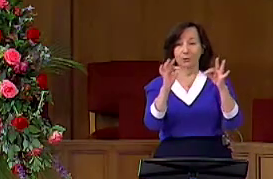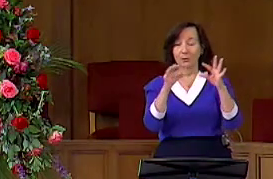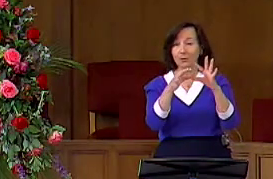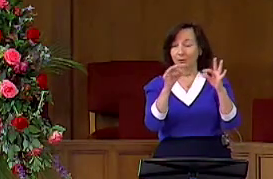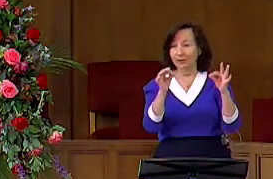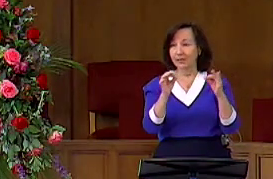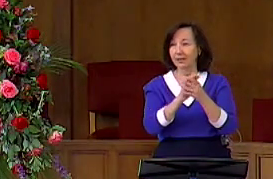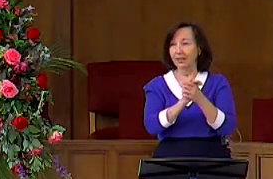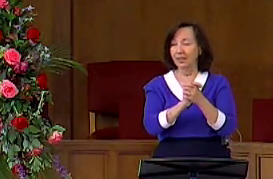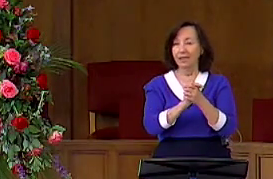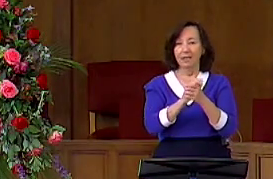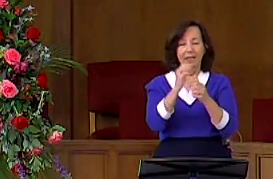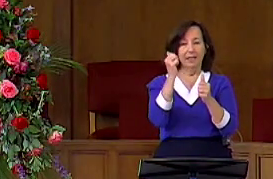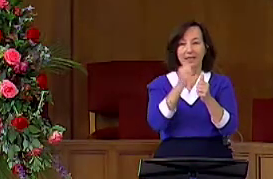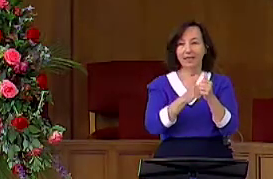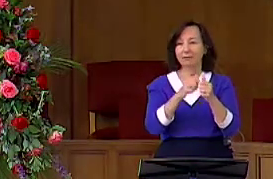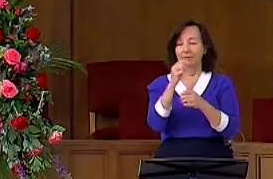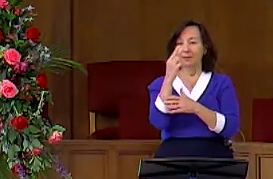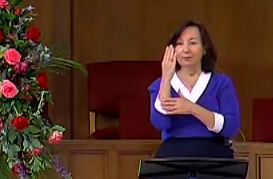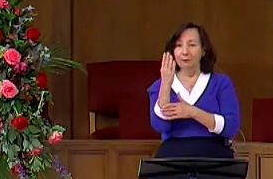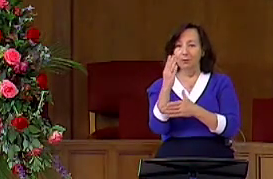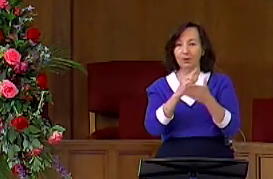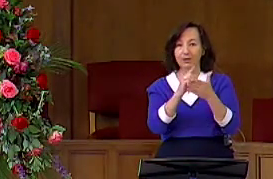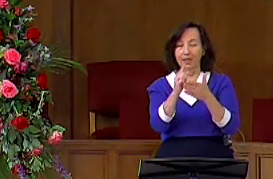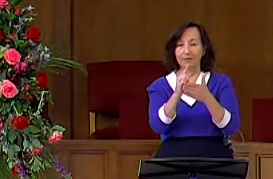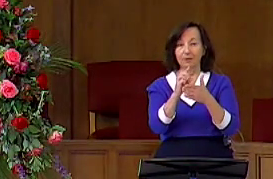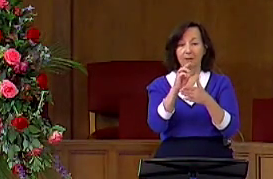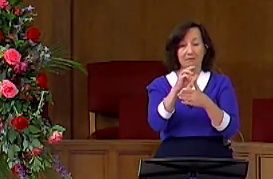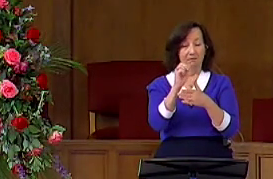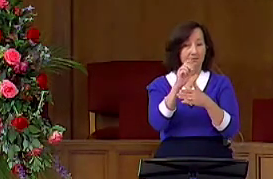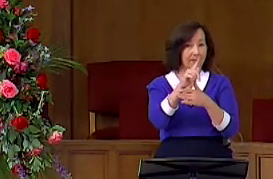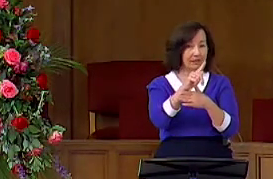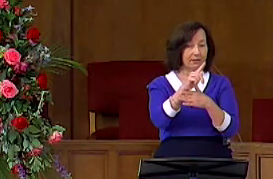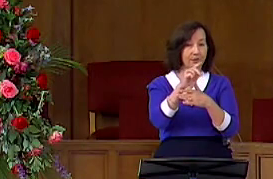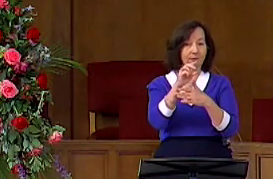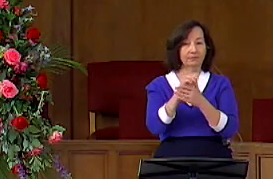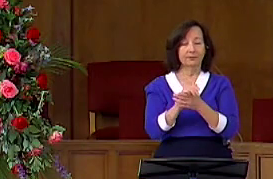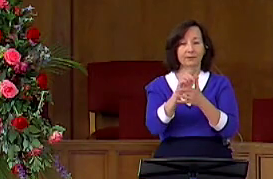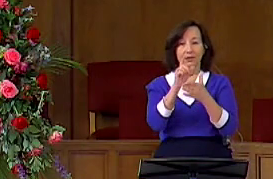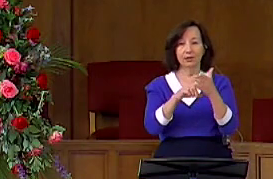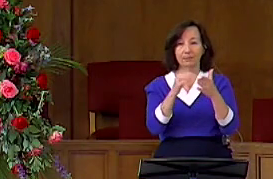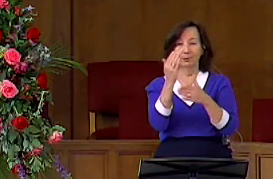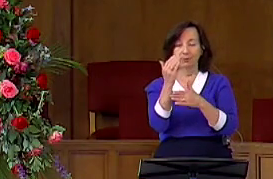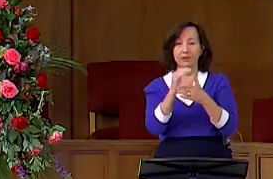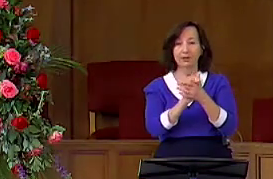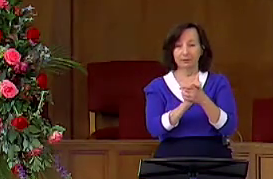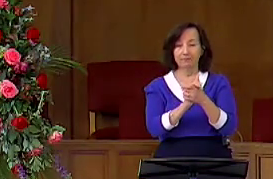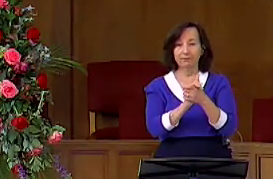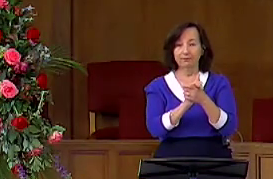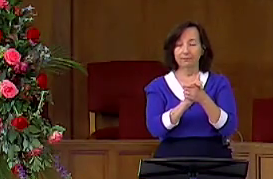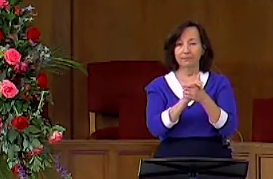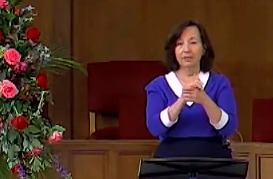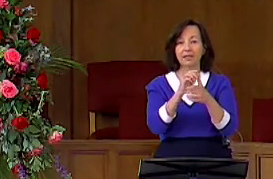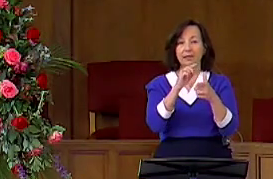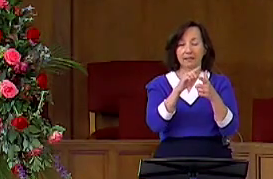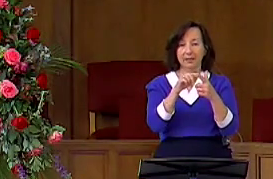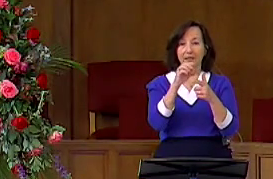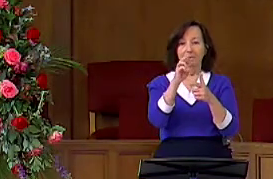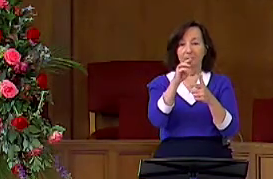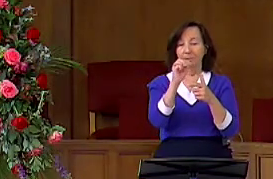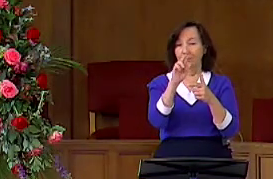in every one of the 4 Gospels. You find it here in Matthew chapter 14, verses 13 through 21. In Mark